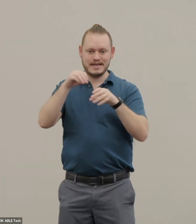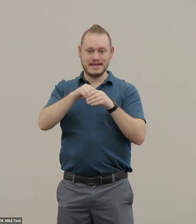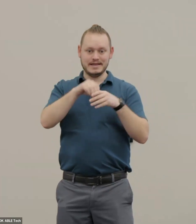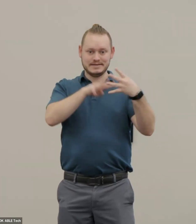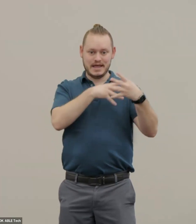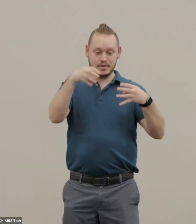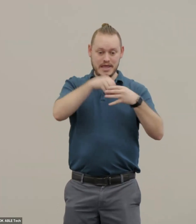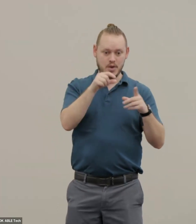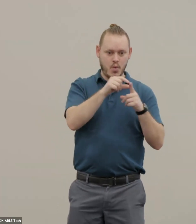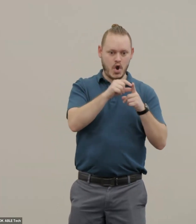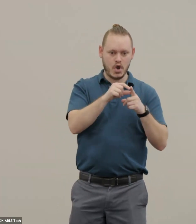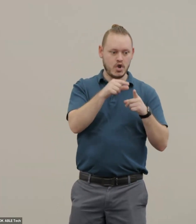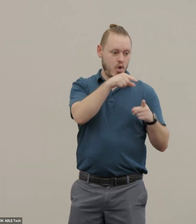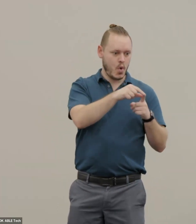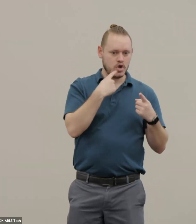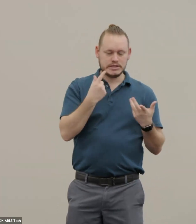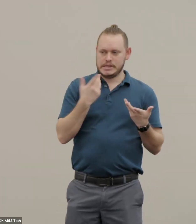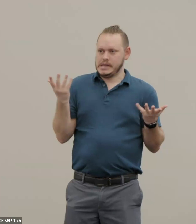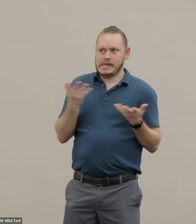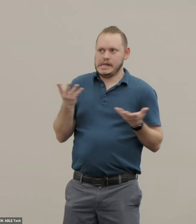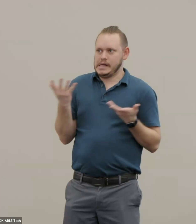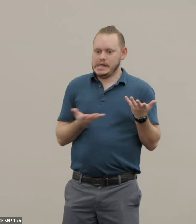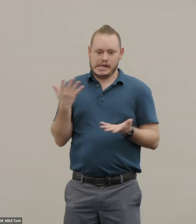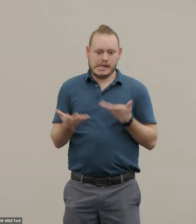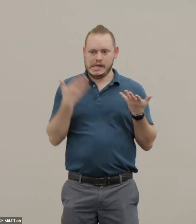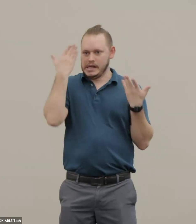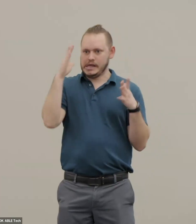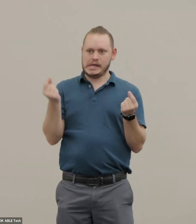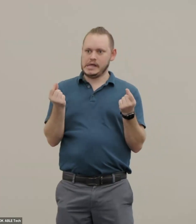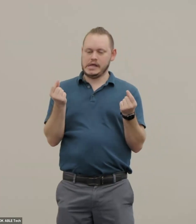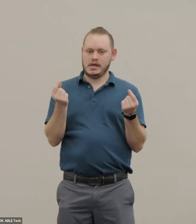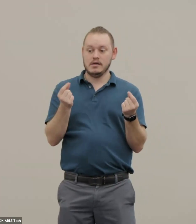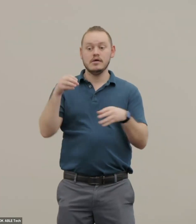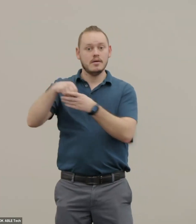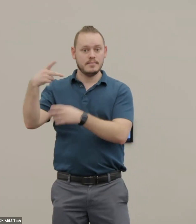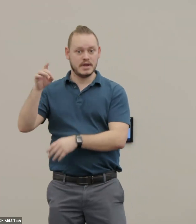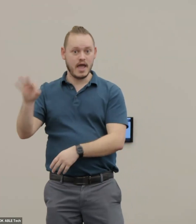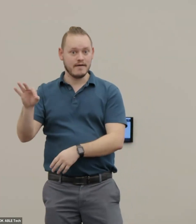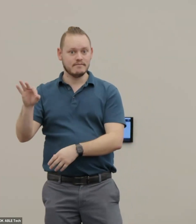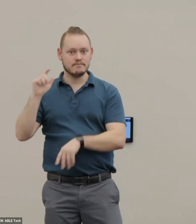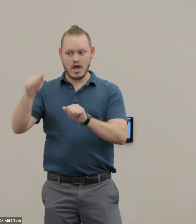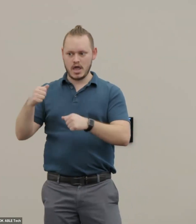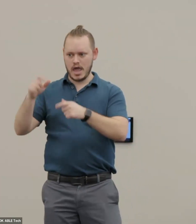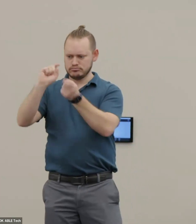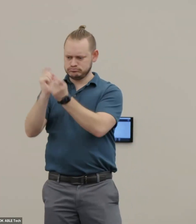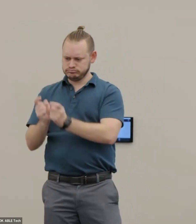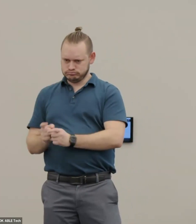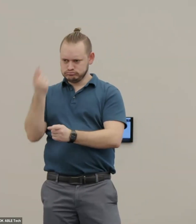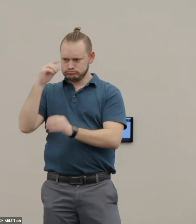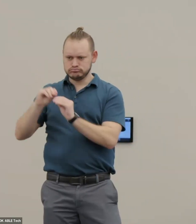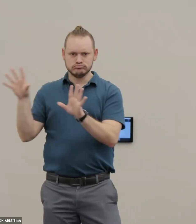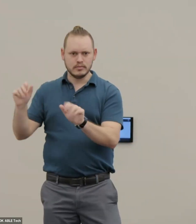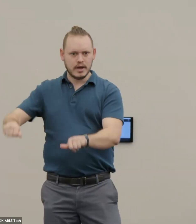Word's like, I don't understand this. But in a PDF, I can make it understand it.